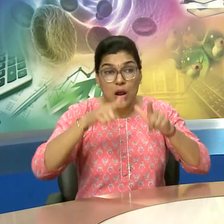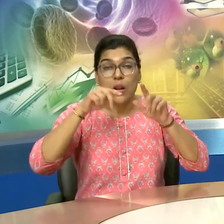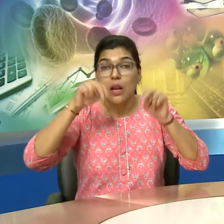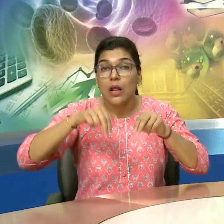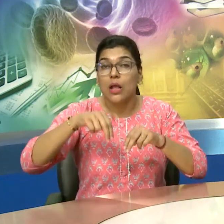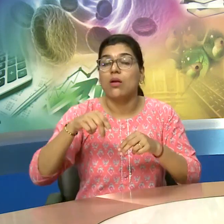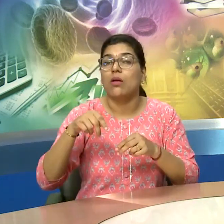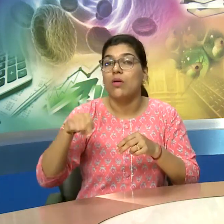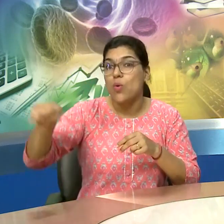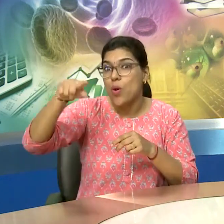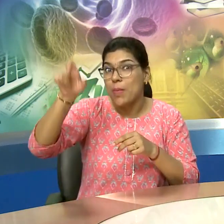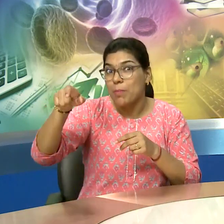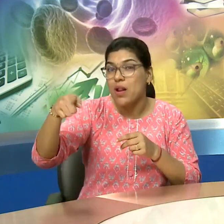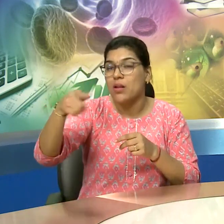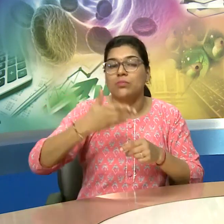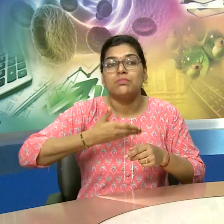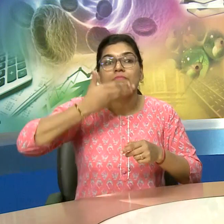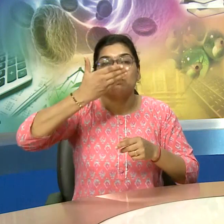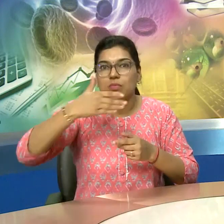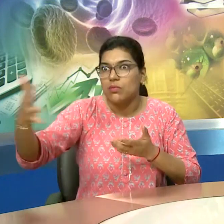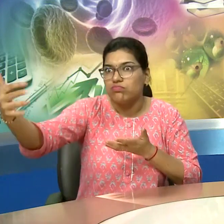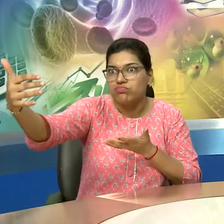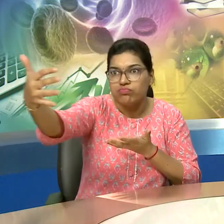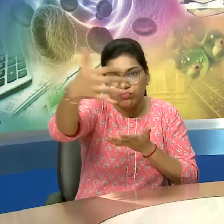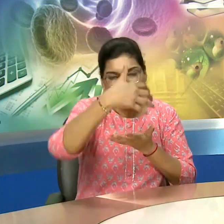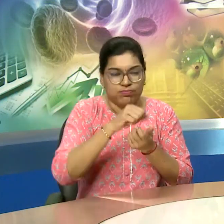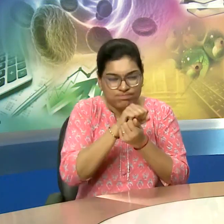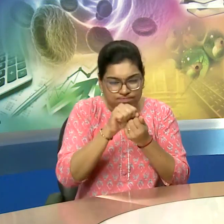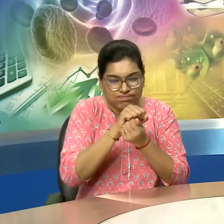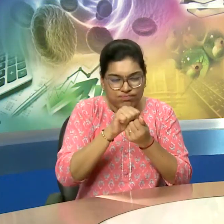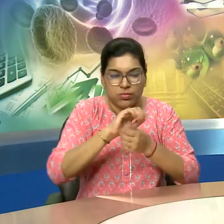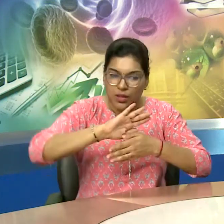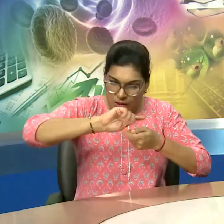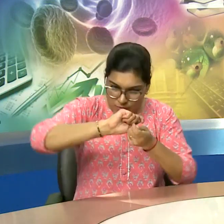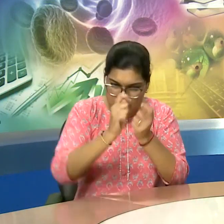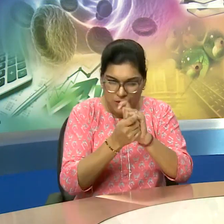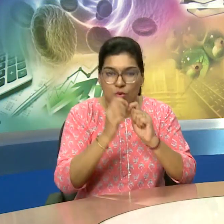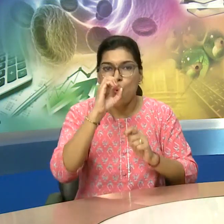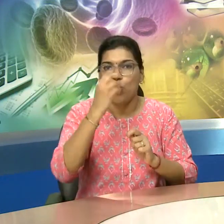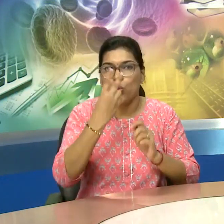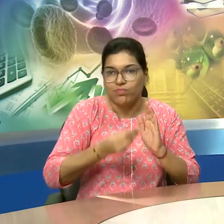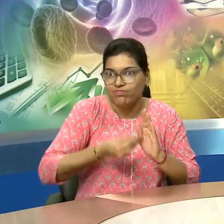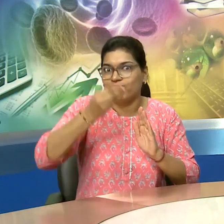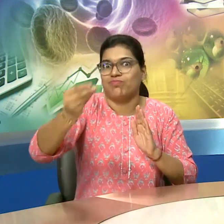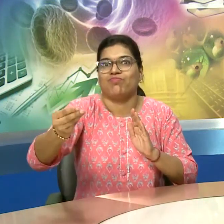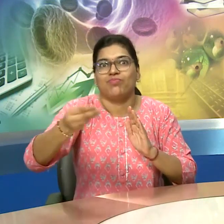are carbon sinkers, as they take away carbon dioxide and